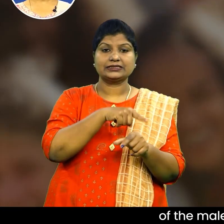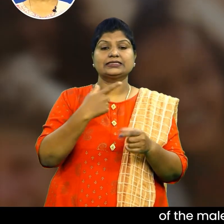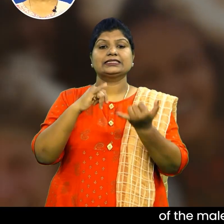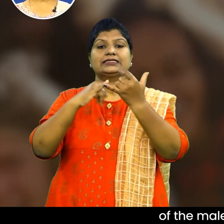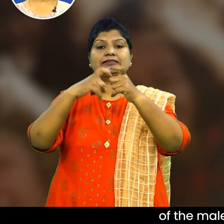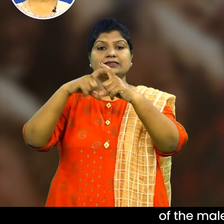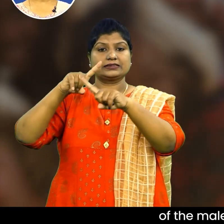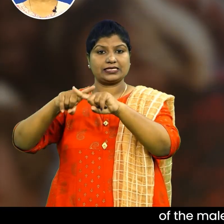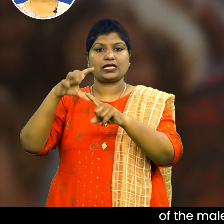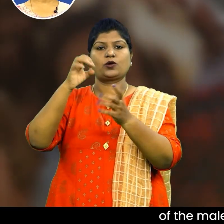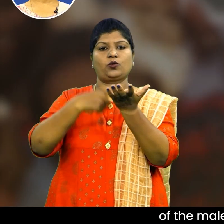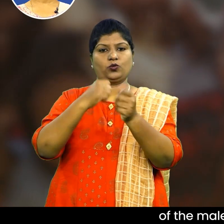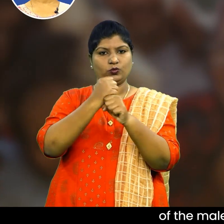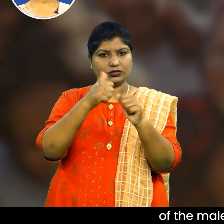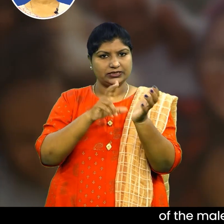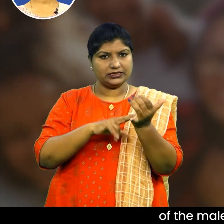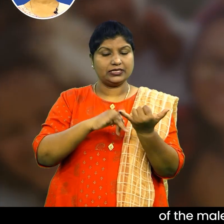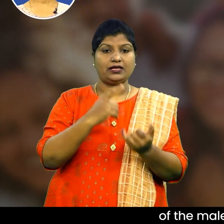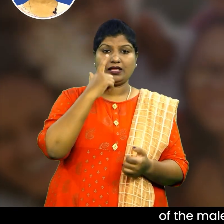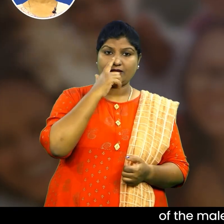female respectively.